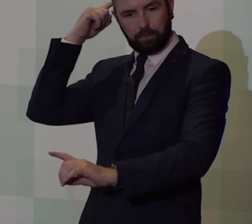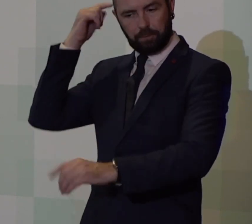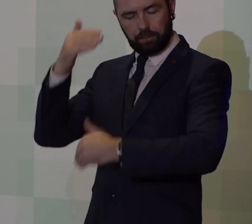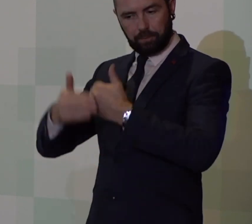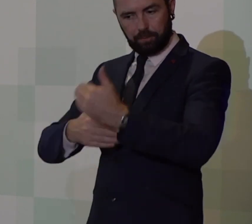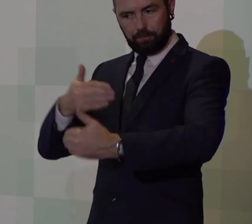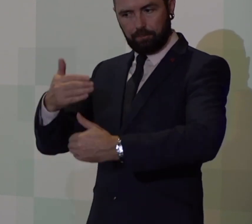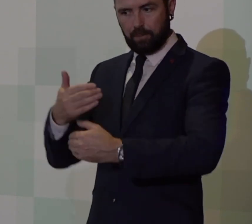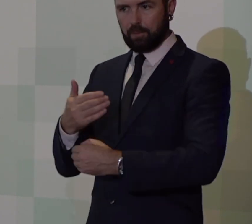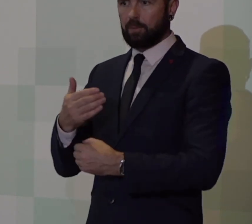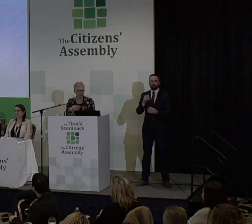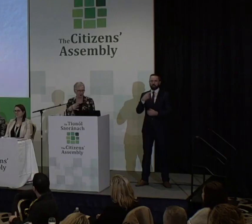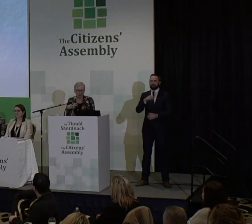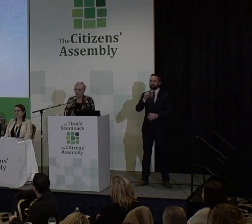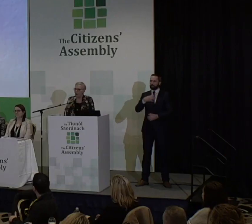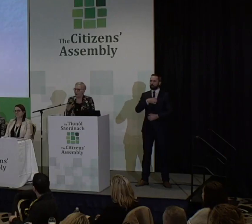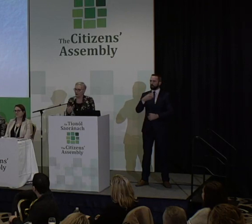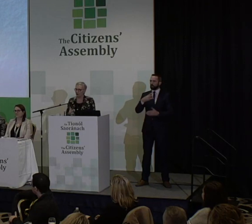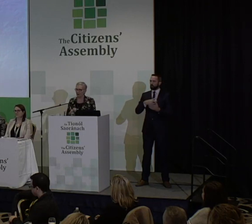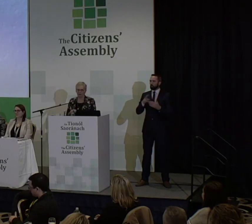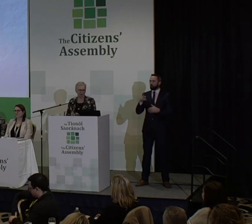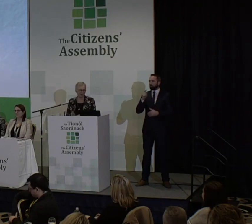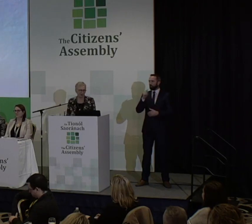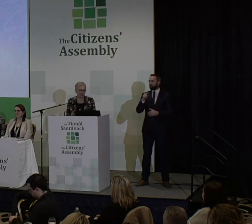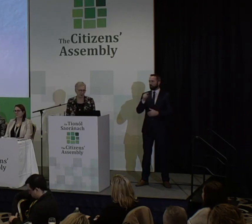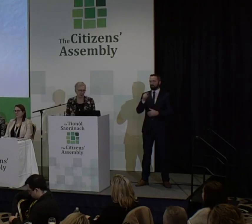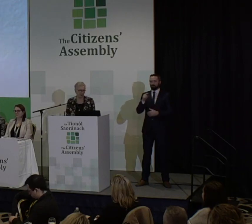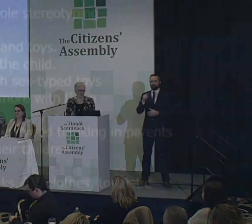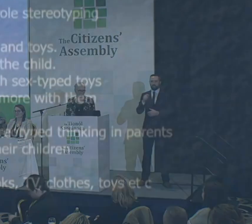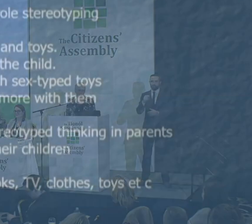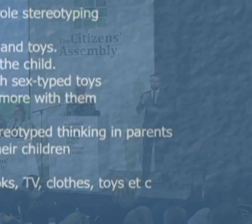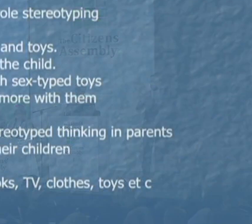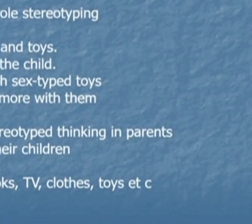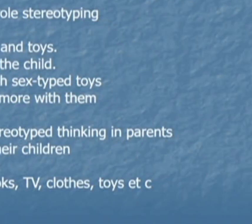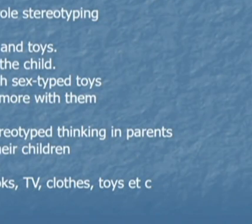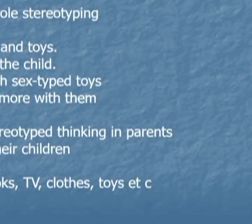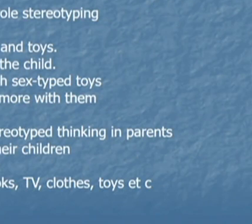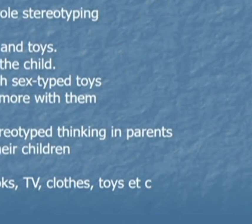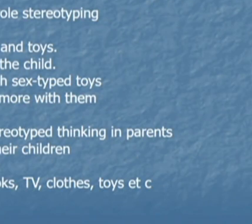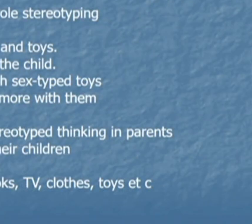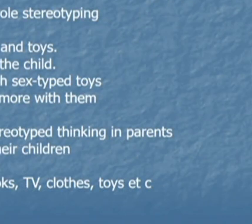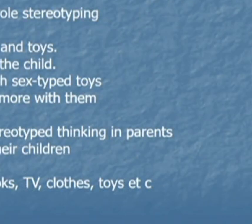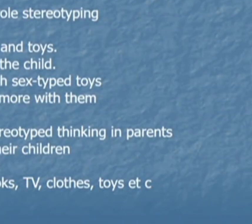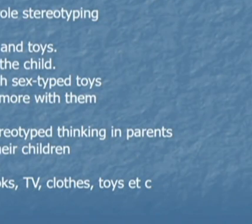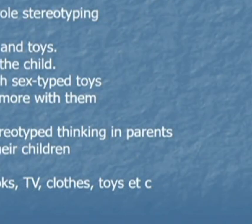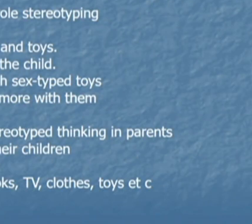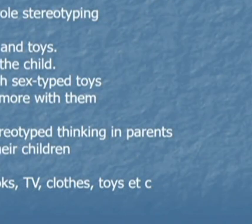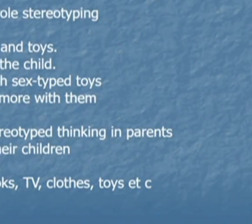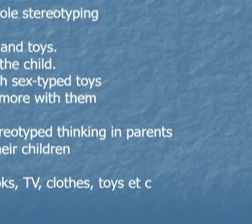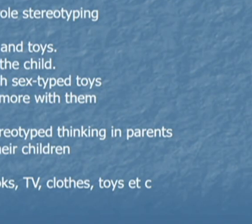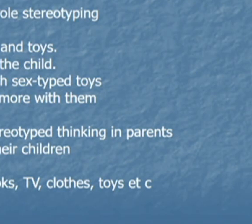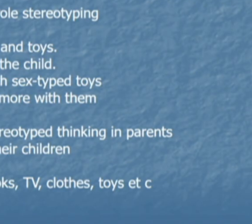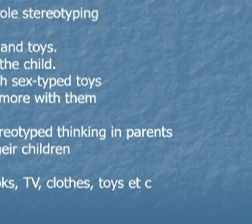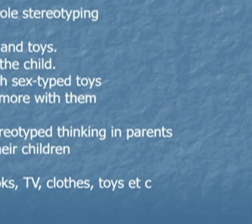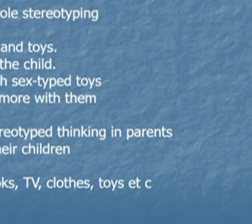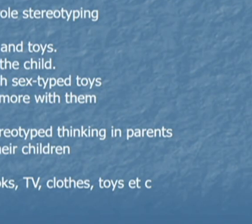going on that they'd be quite shocked by or are shocked by if they are revealed. You find it in the choice of decor,